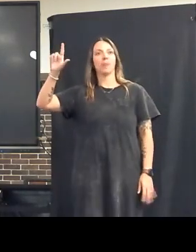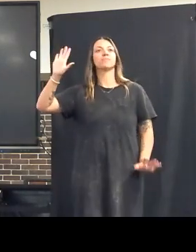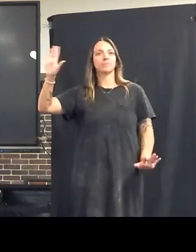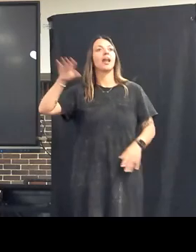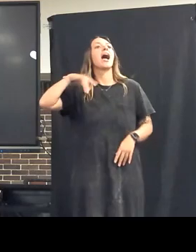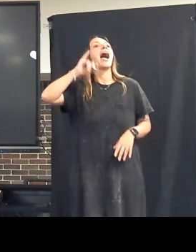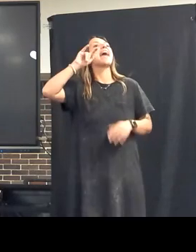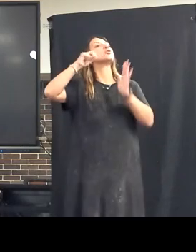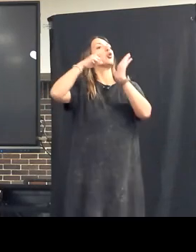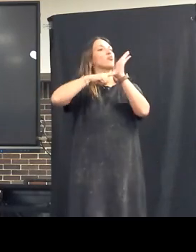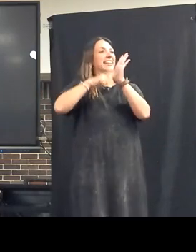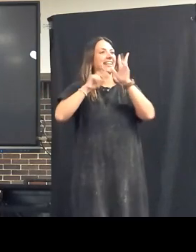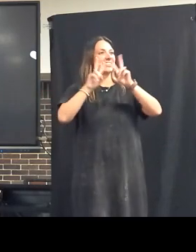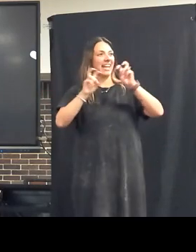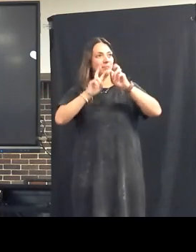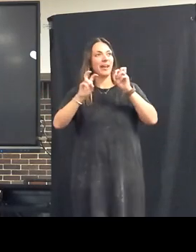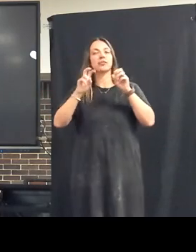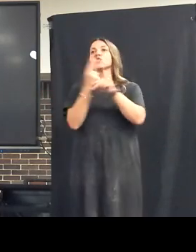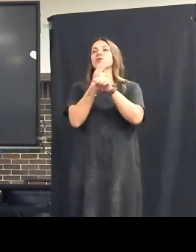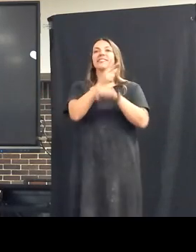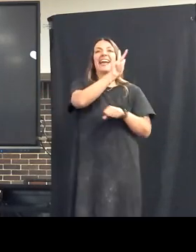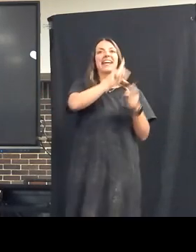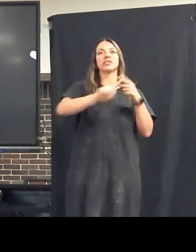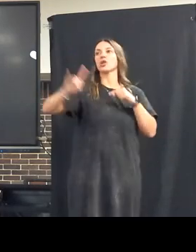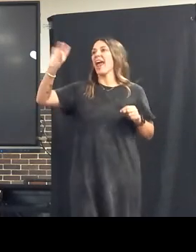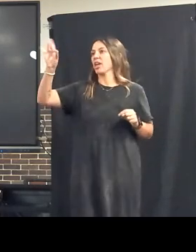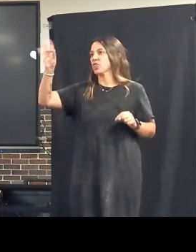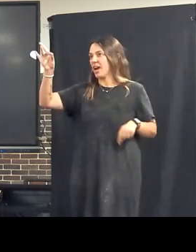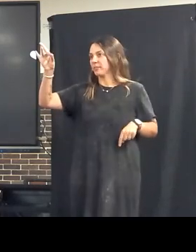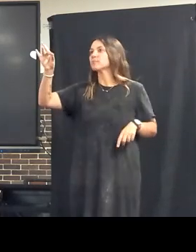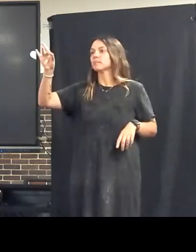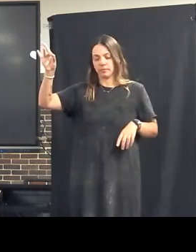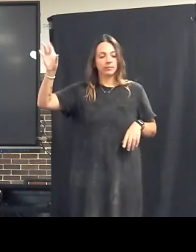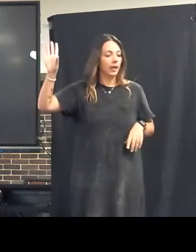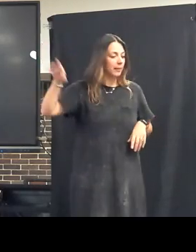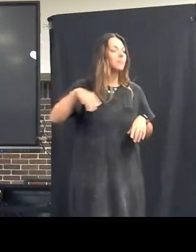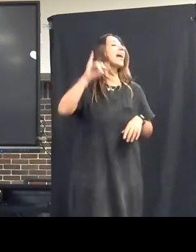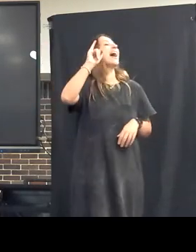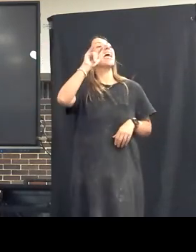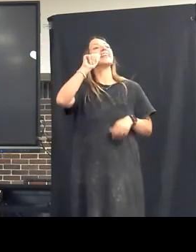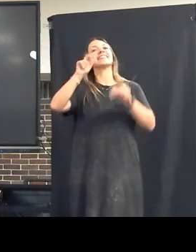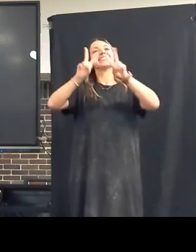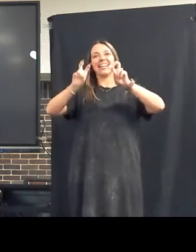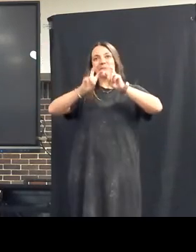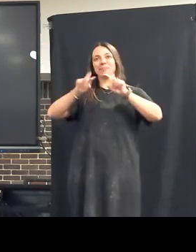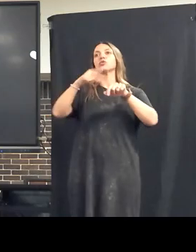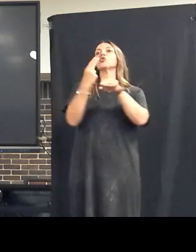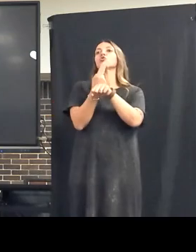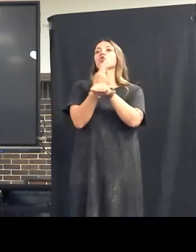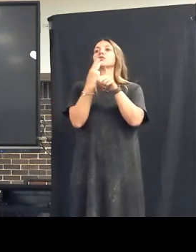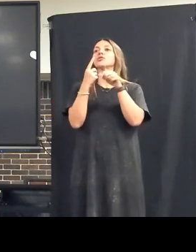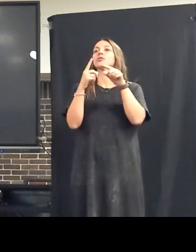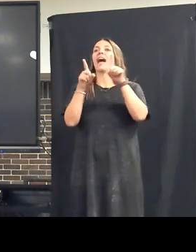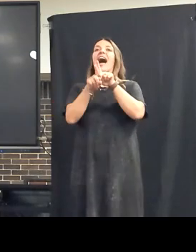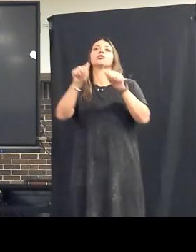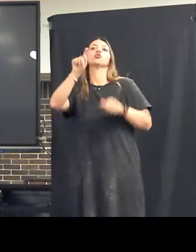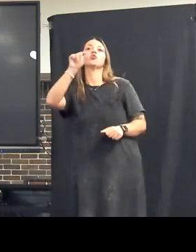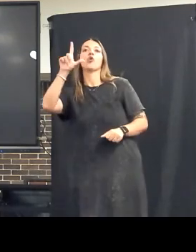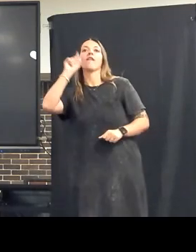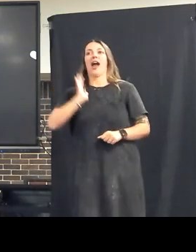So first we're going to discuss Fontes and Pinnell. This is a reading assessment using through K through 8th grade. And it's an